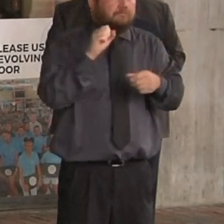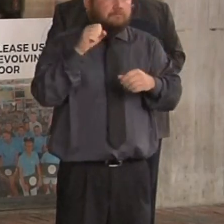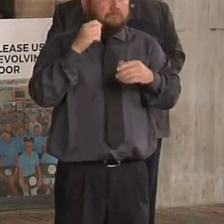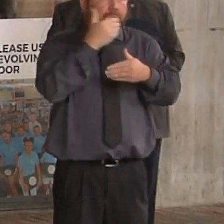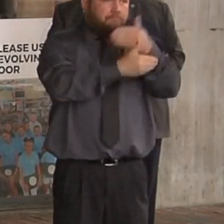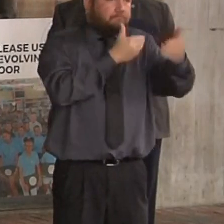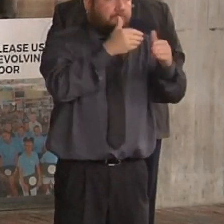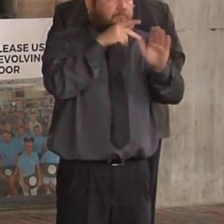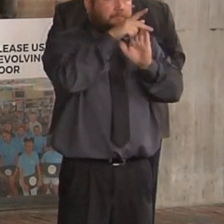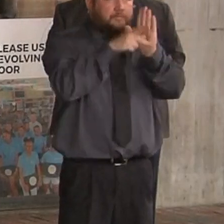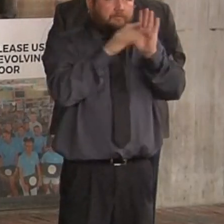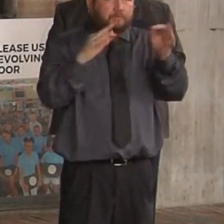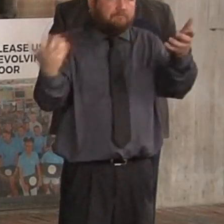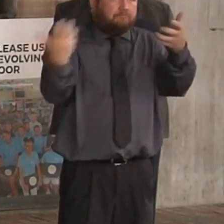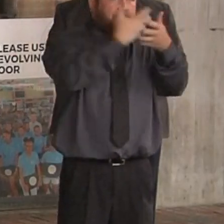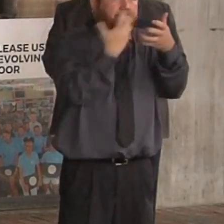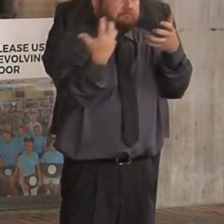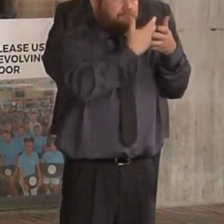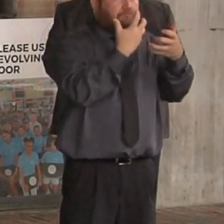decision.